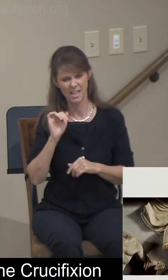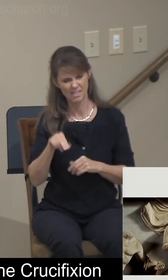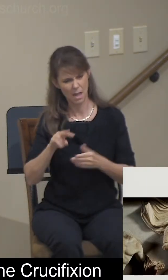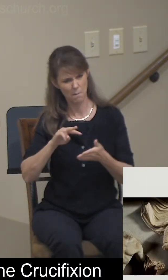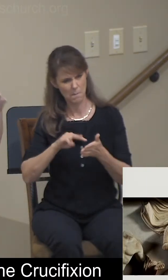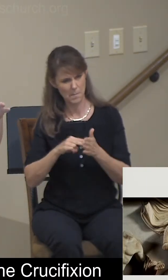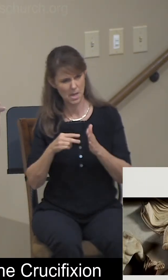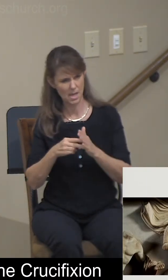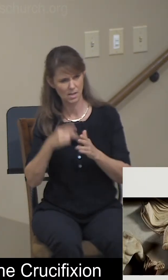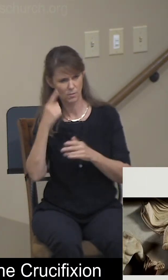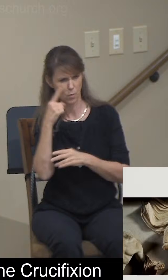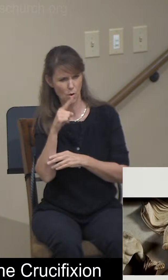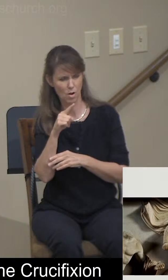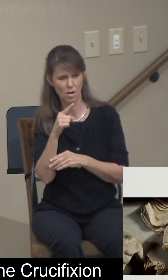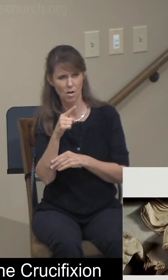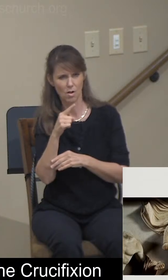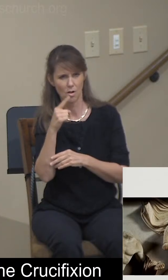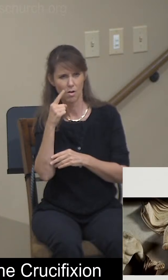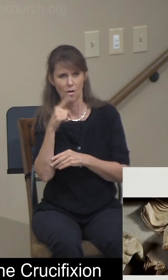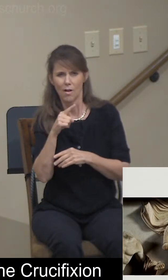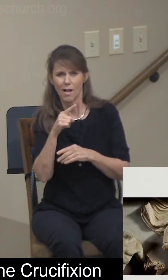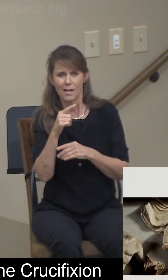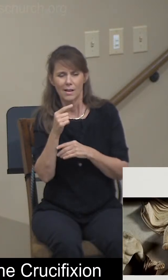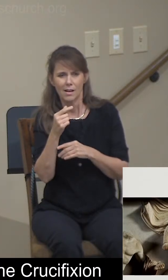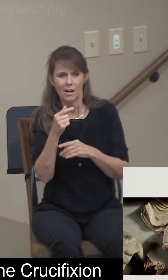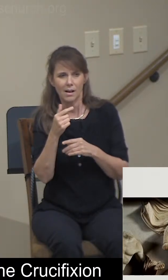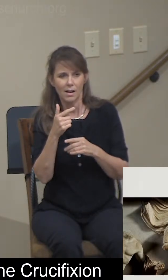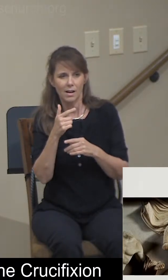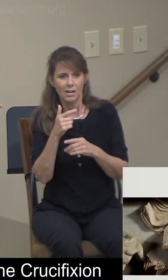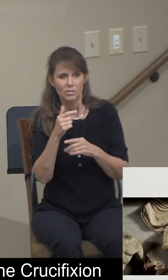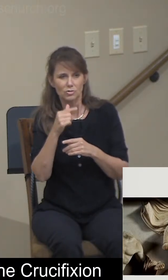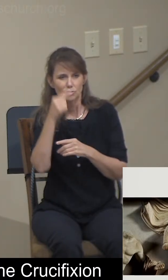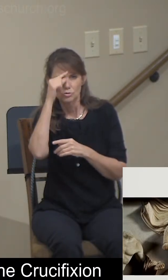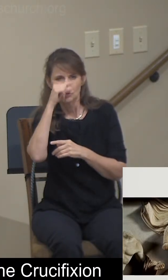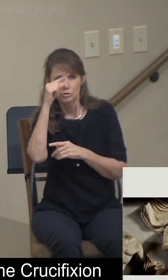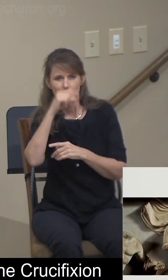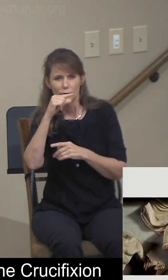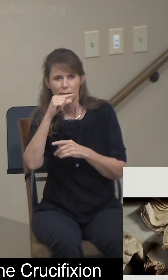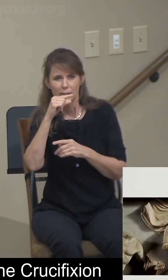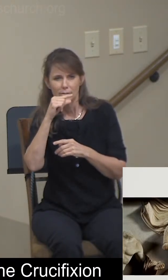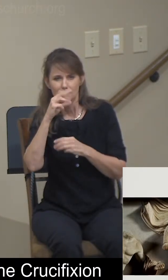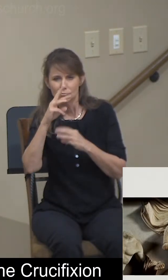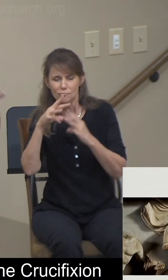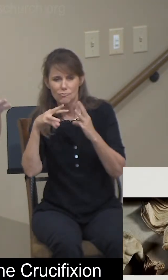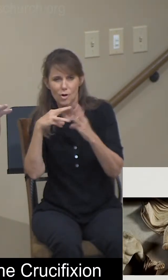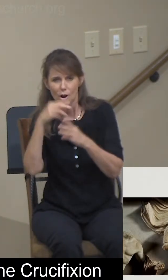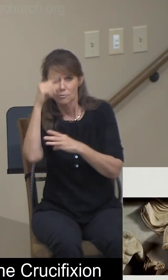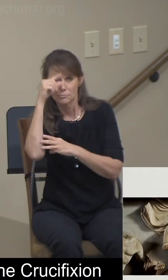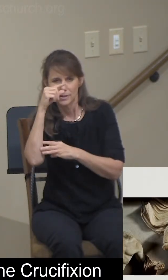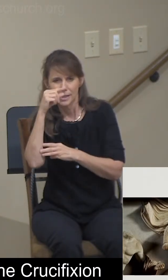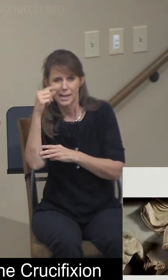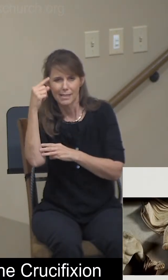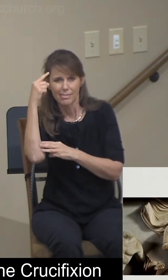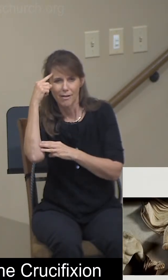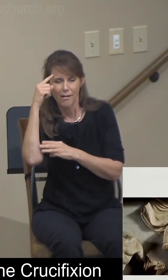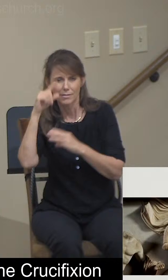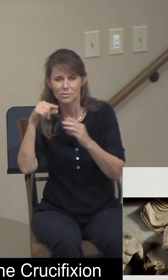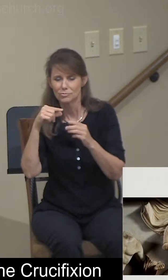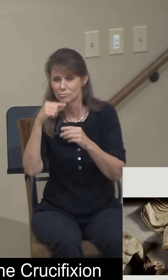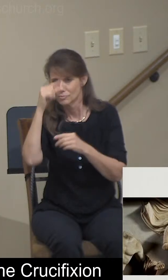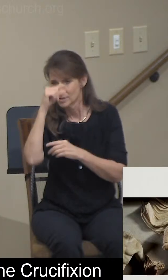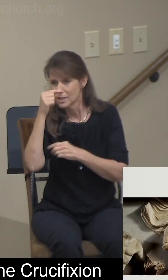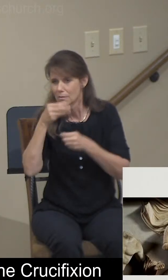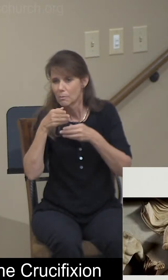to take a layer, if you will, of Greek civilization and place it sort of over the top, blanket